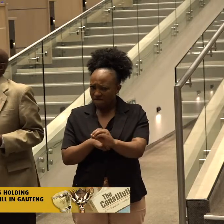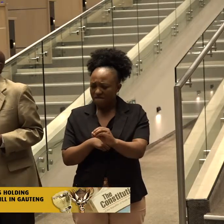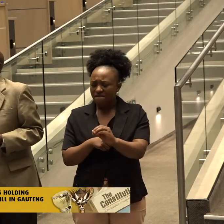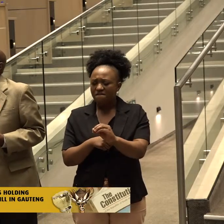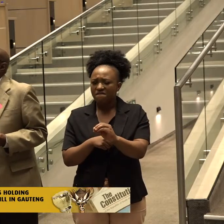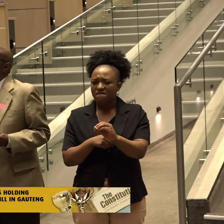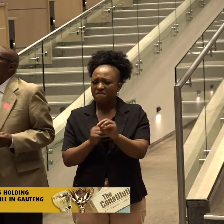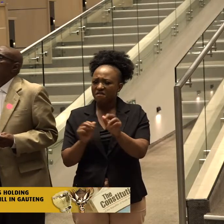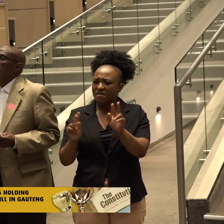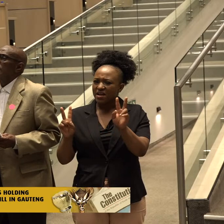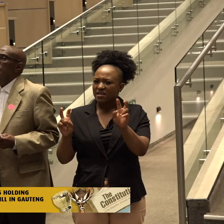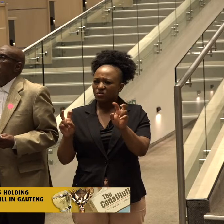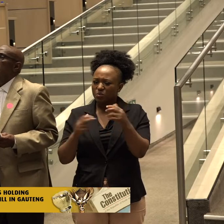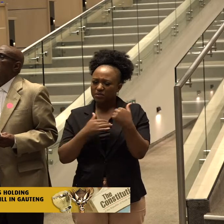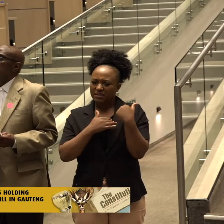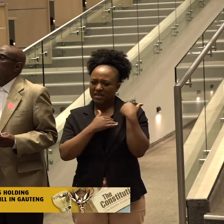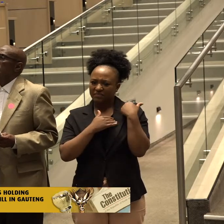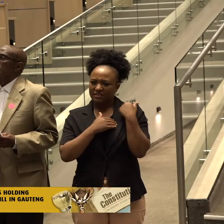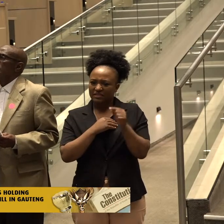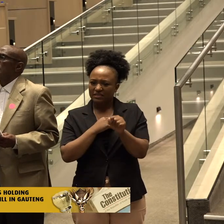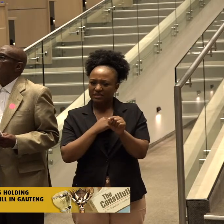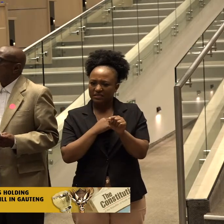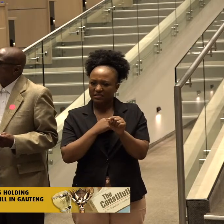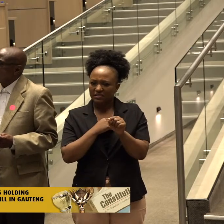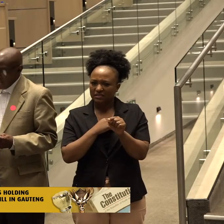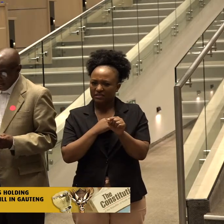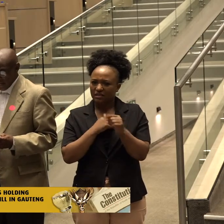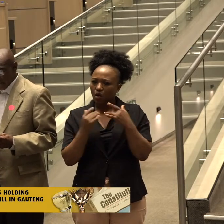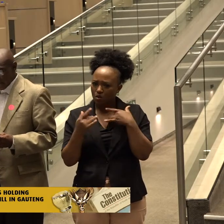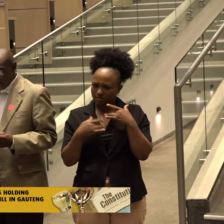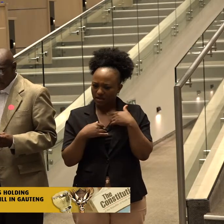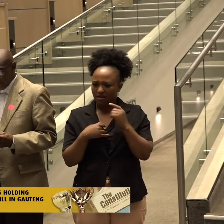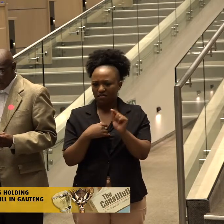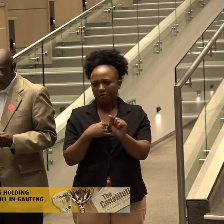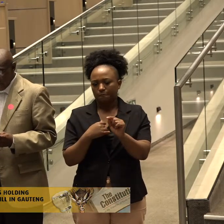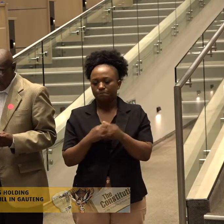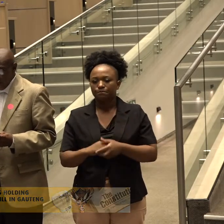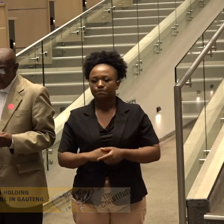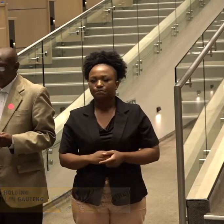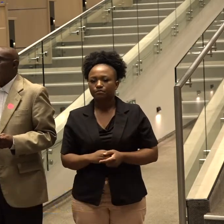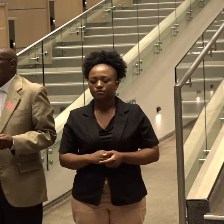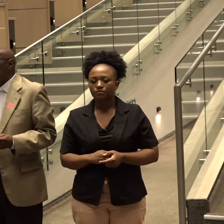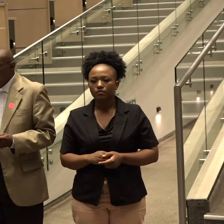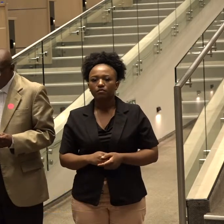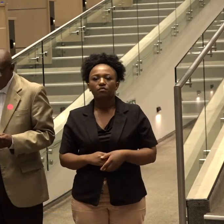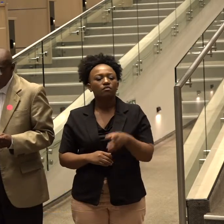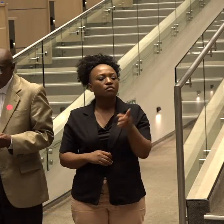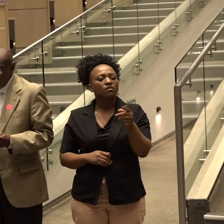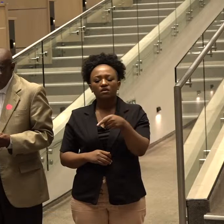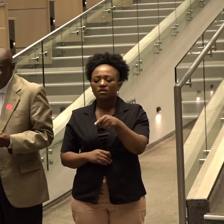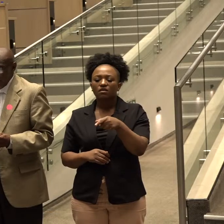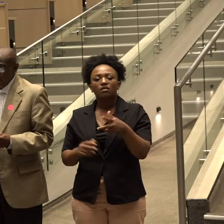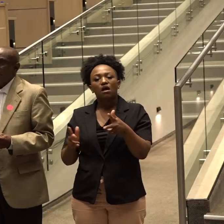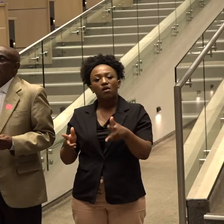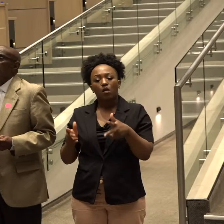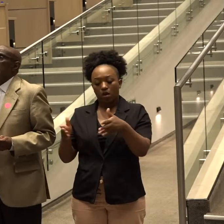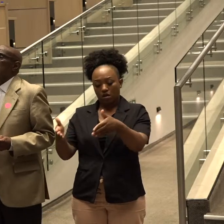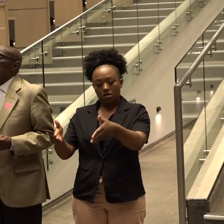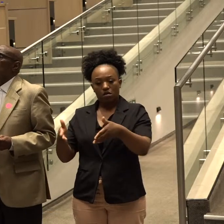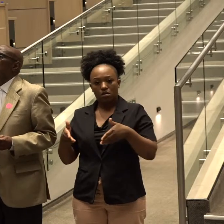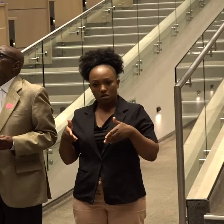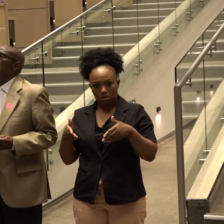safety is is is our concerned like just along the railway